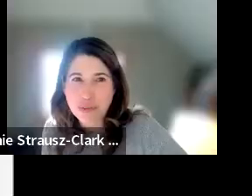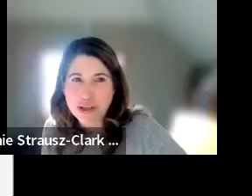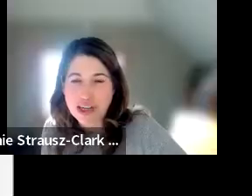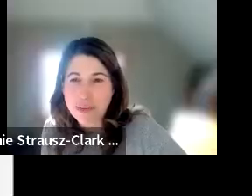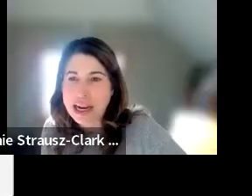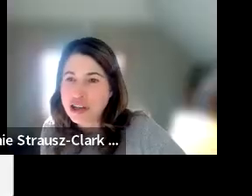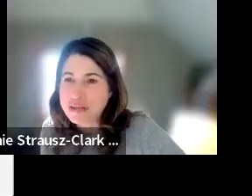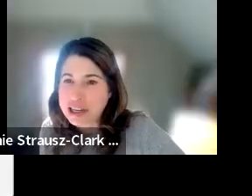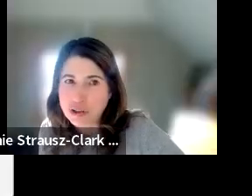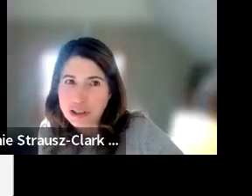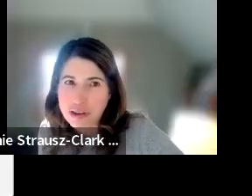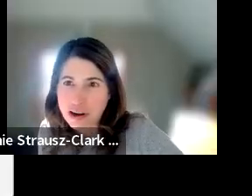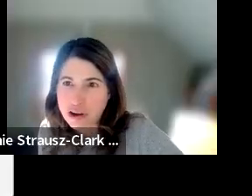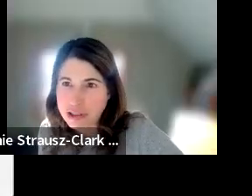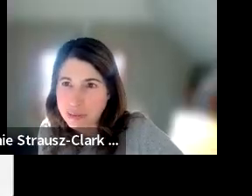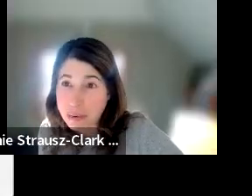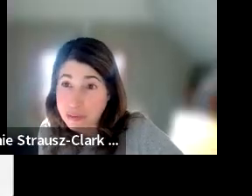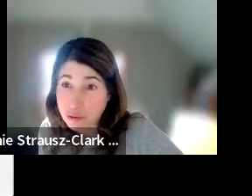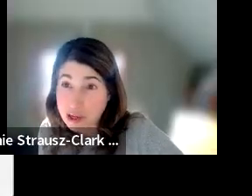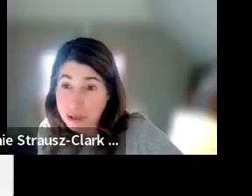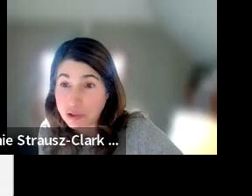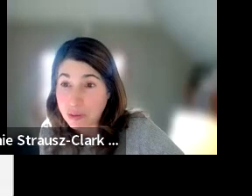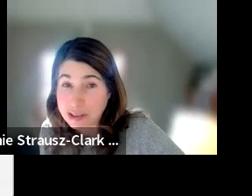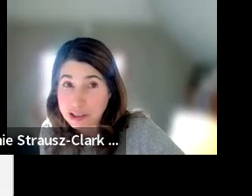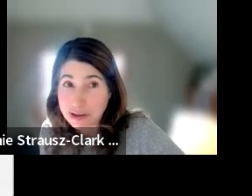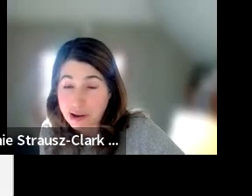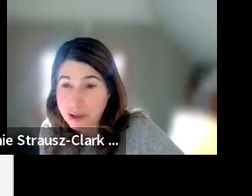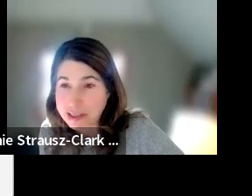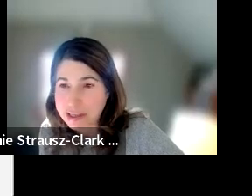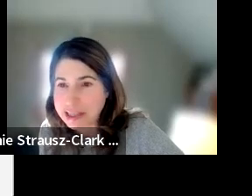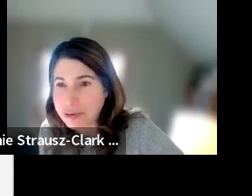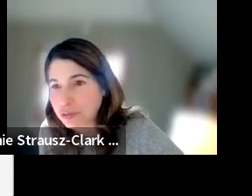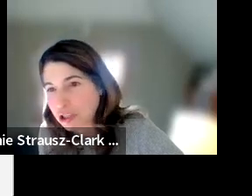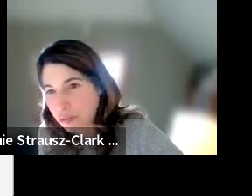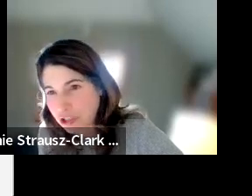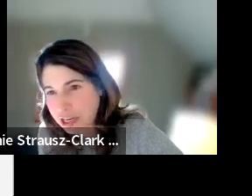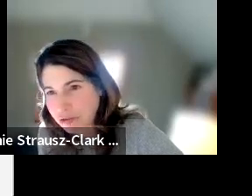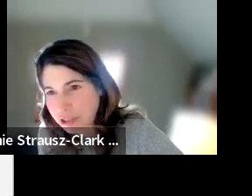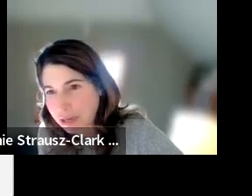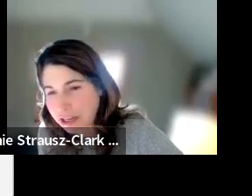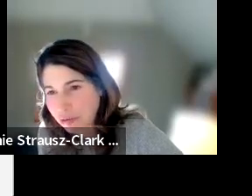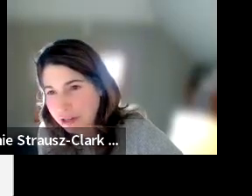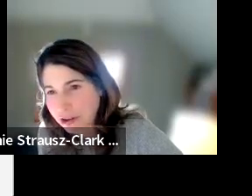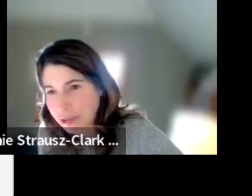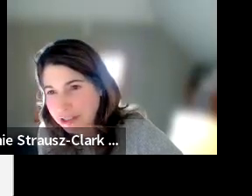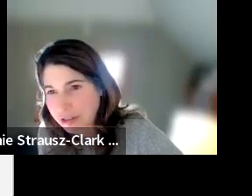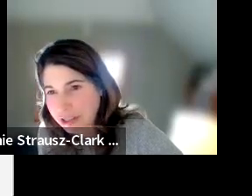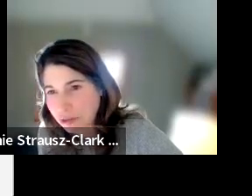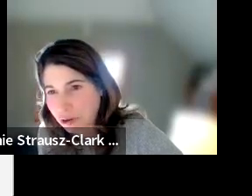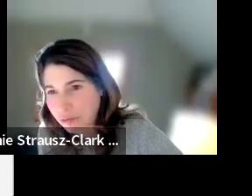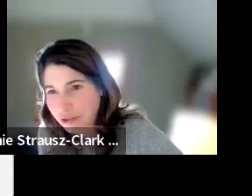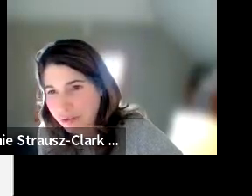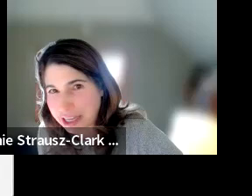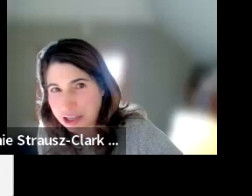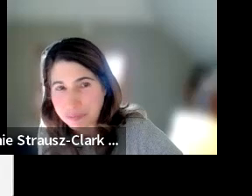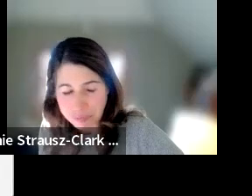Thank you so much, Deb. And I should have said earlier that our CRIS committee members will not be responding to the comments. And Deb, so appreciate you submitting your written comments too. That's